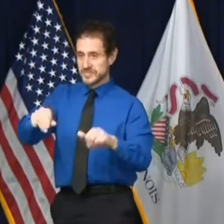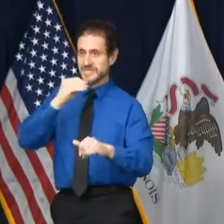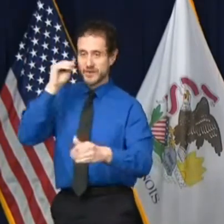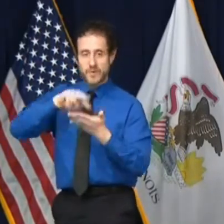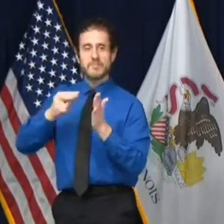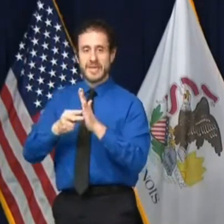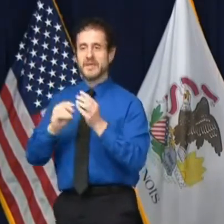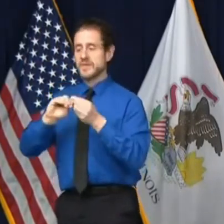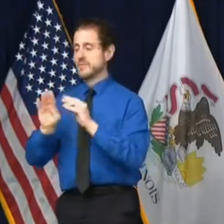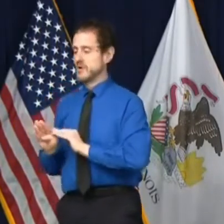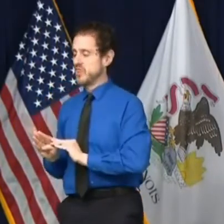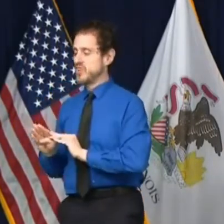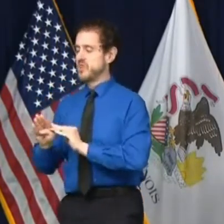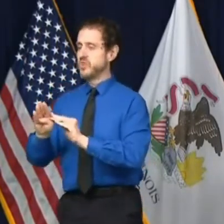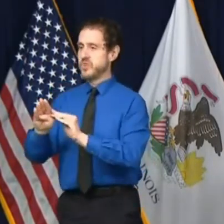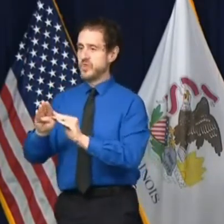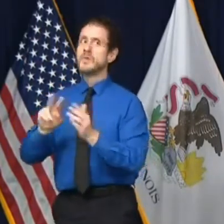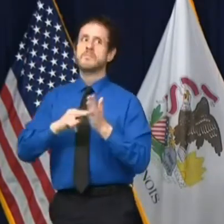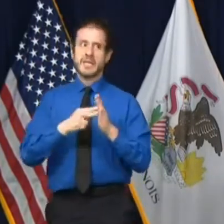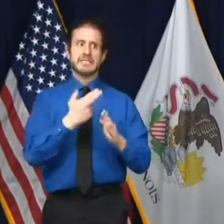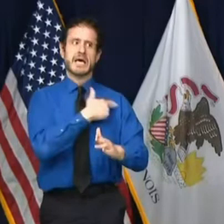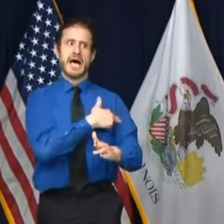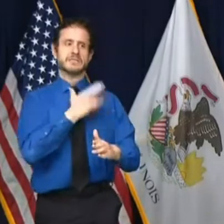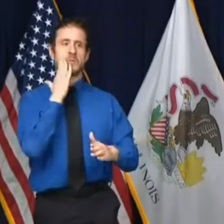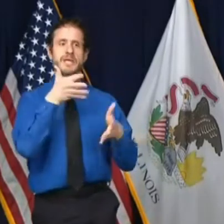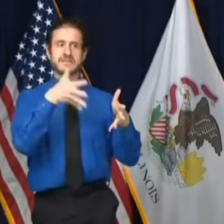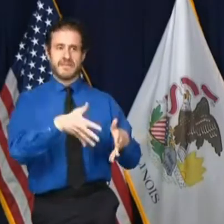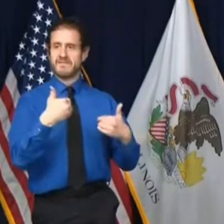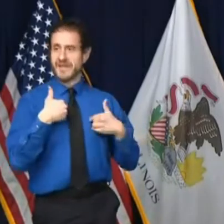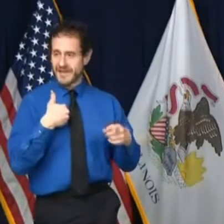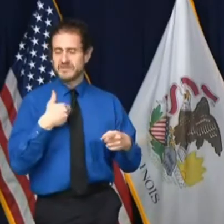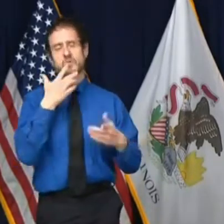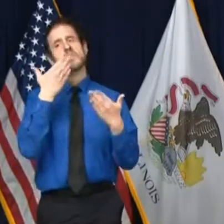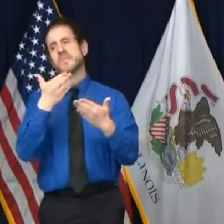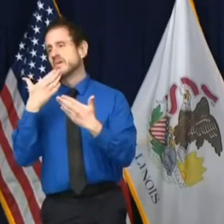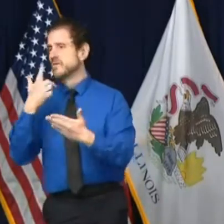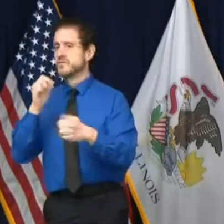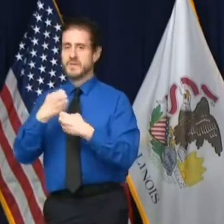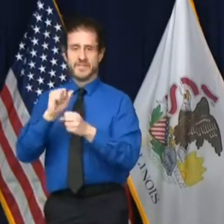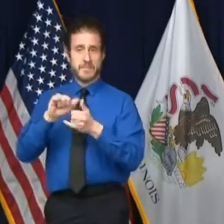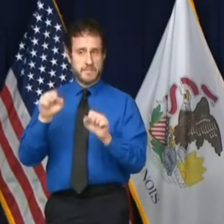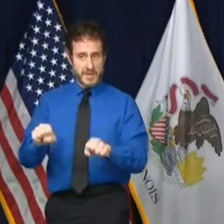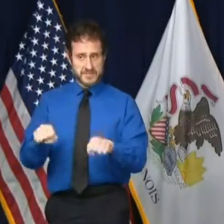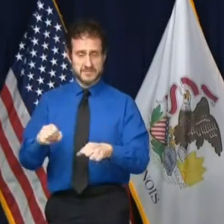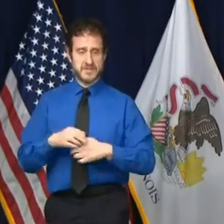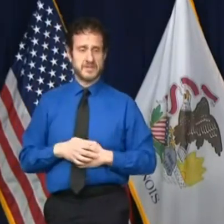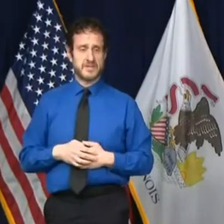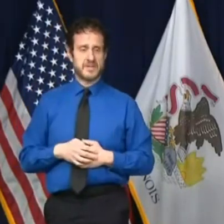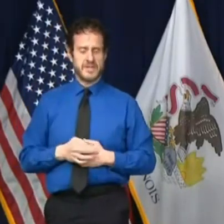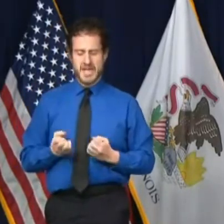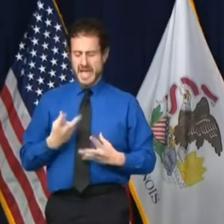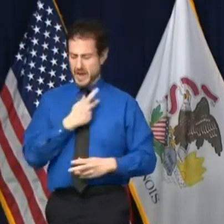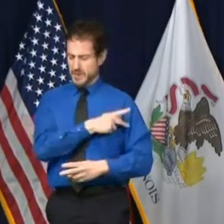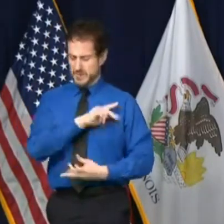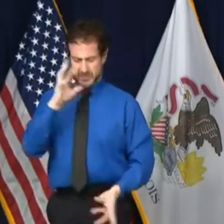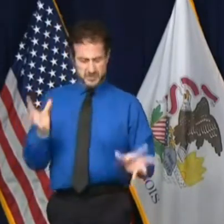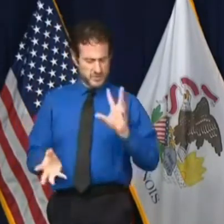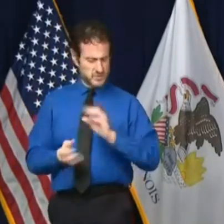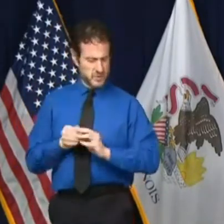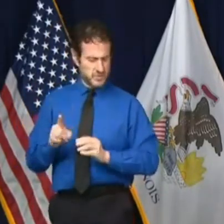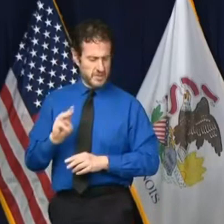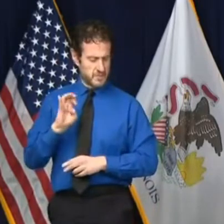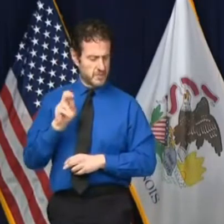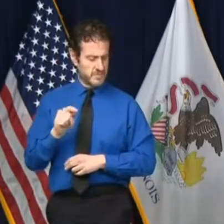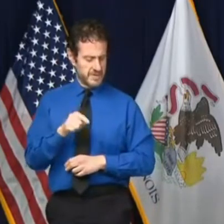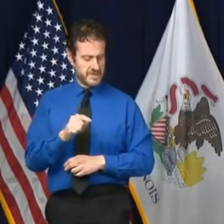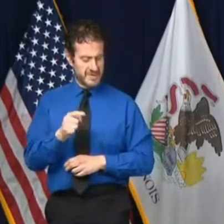for following that and making that possible. So as it regards, how many patients, I think the total number of patients that have been in